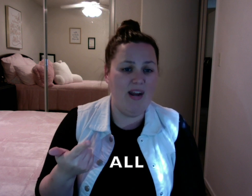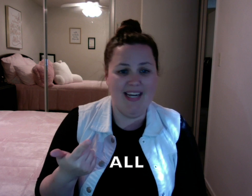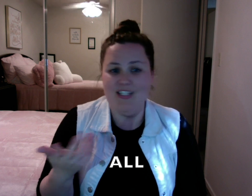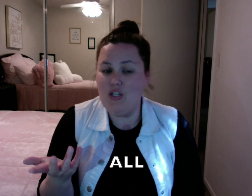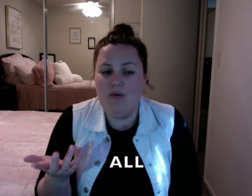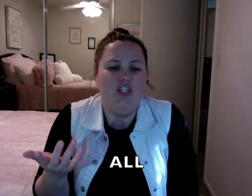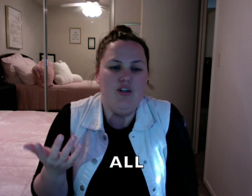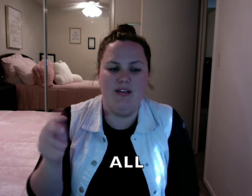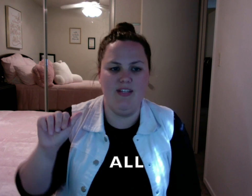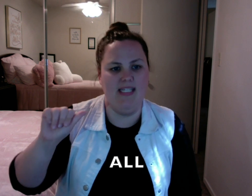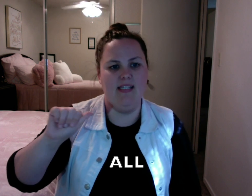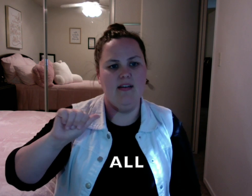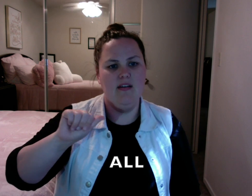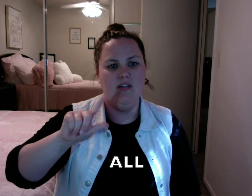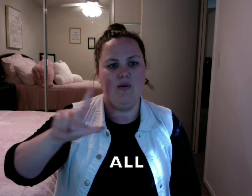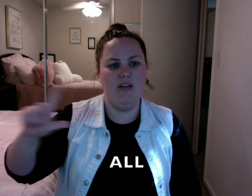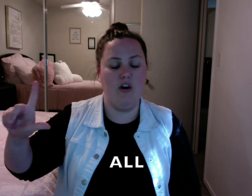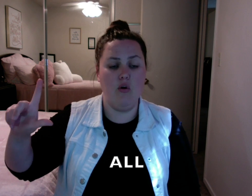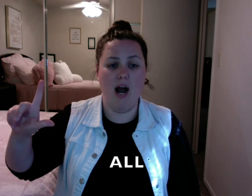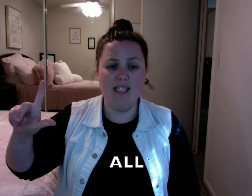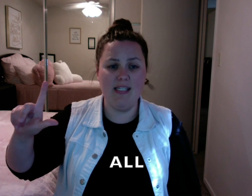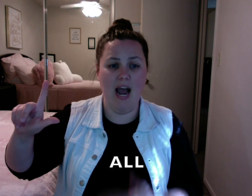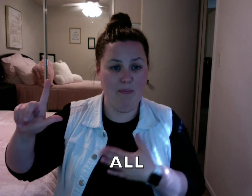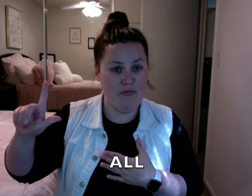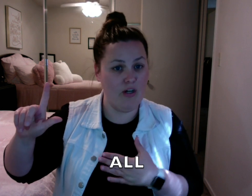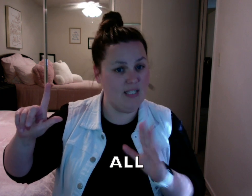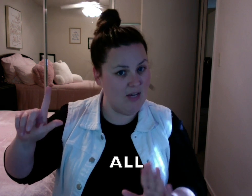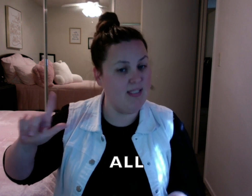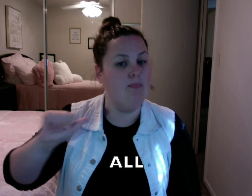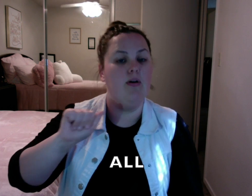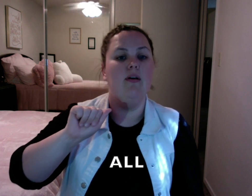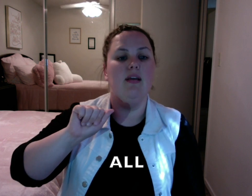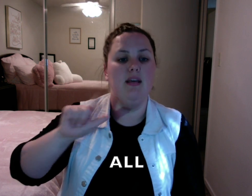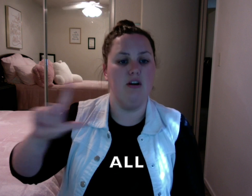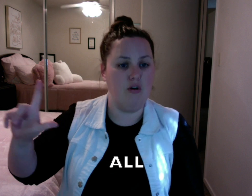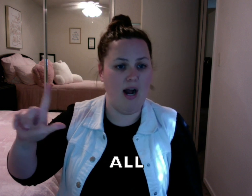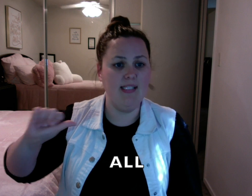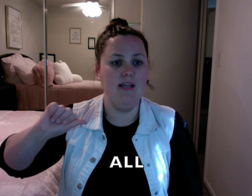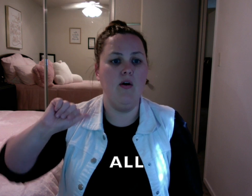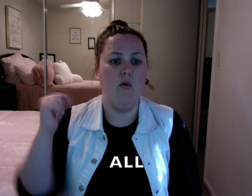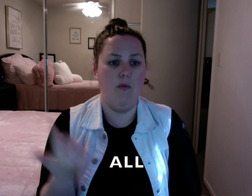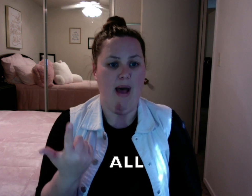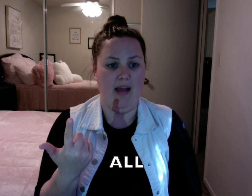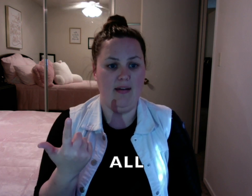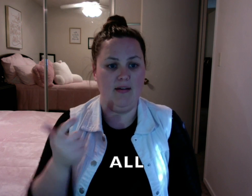one-handed too, it just shows emphasis. So either across, I prefer to keep it simple, either across or back,